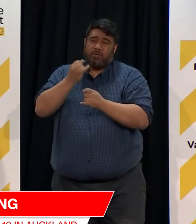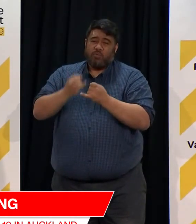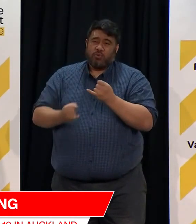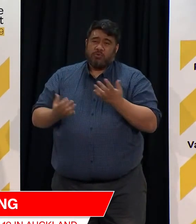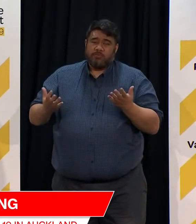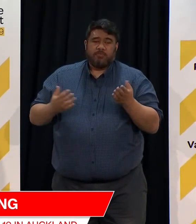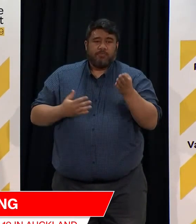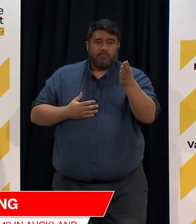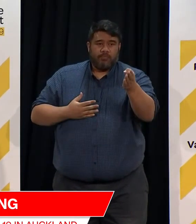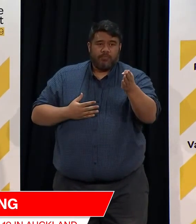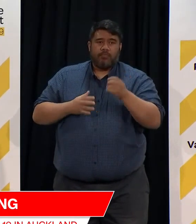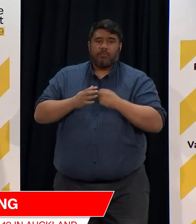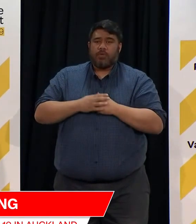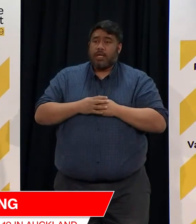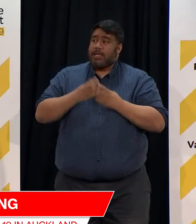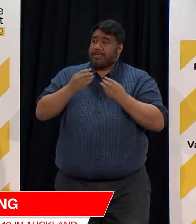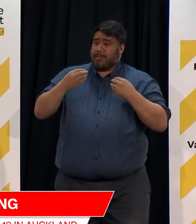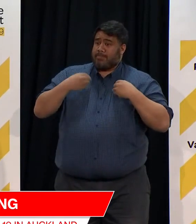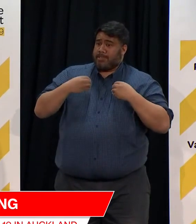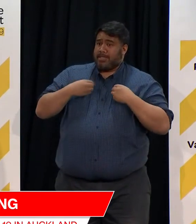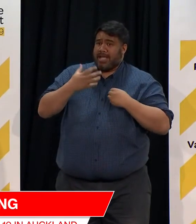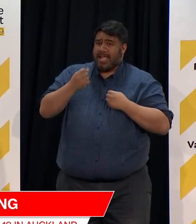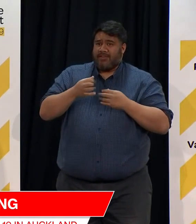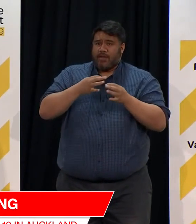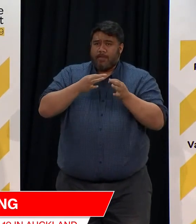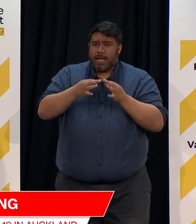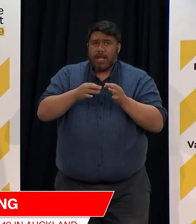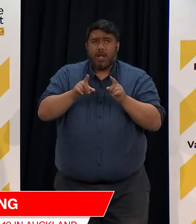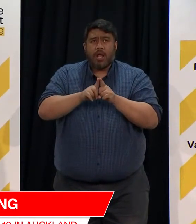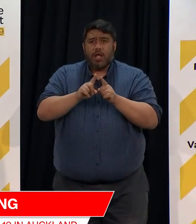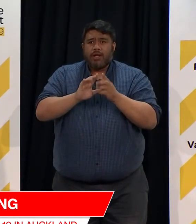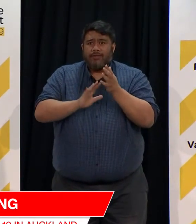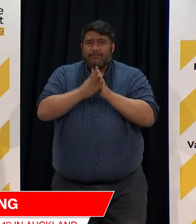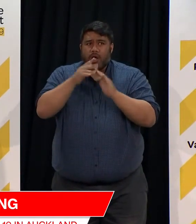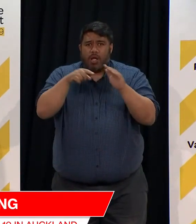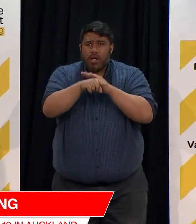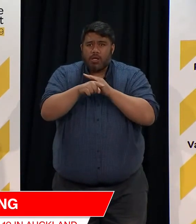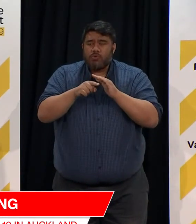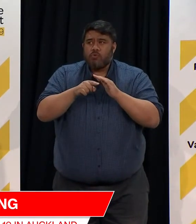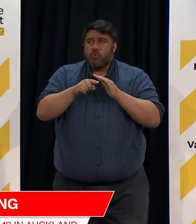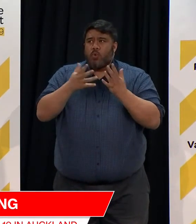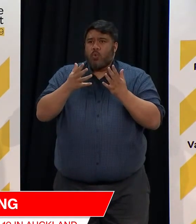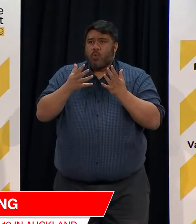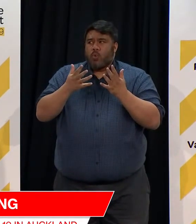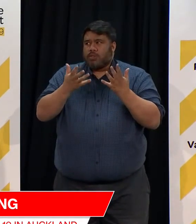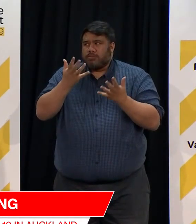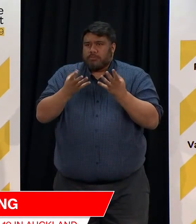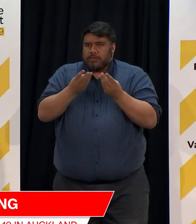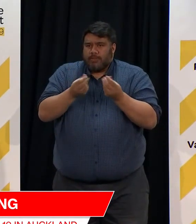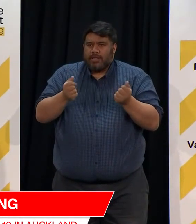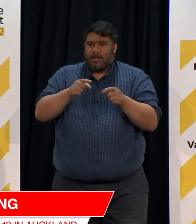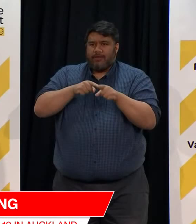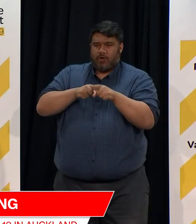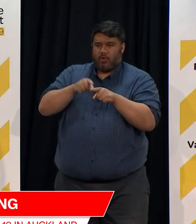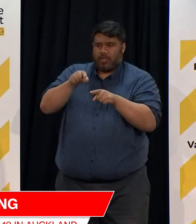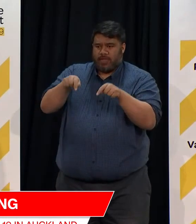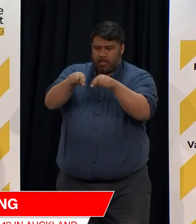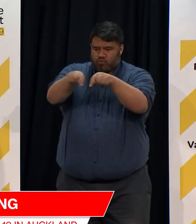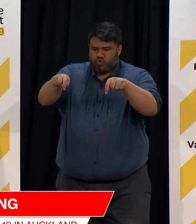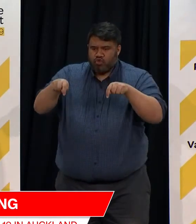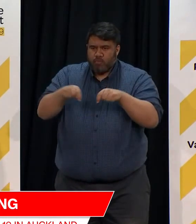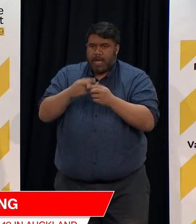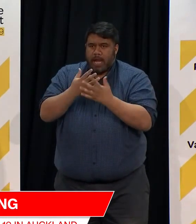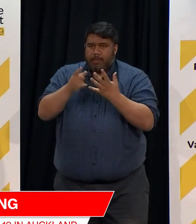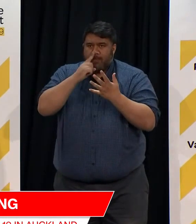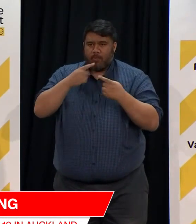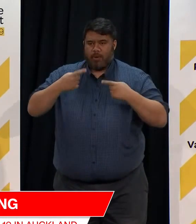have fire plans for existence, for instance, that are based on square meterage in the cafe and how many people can